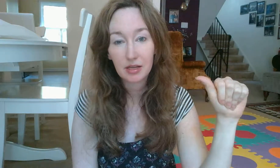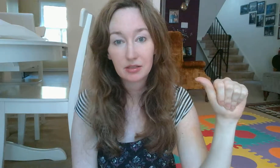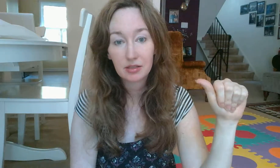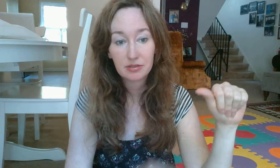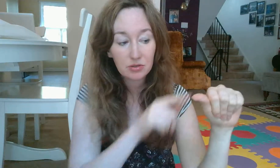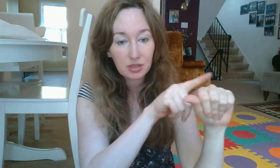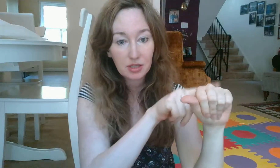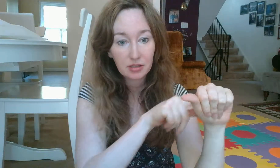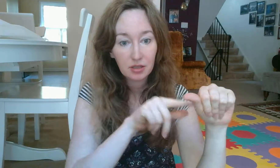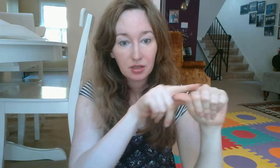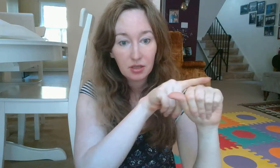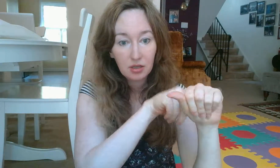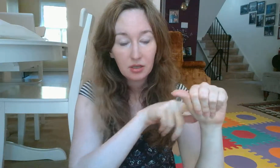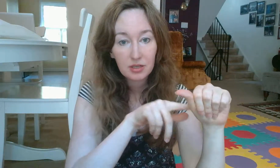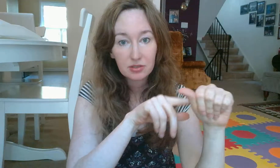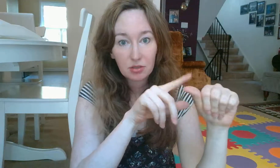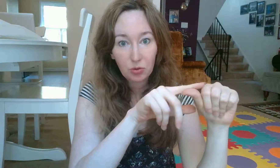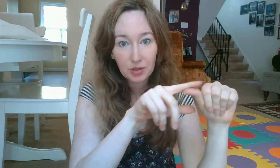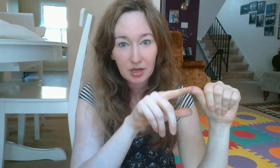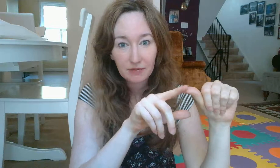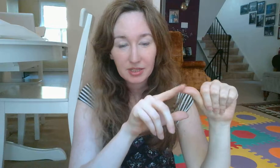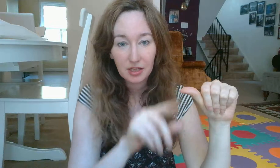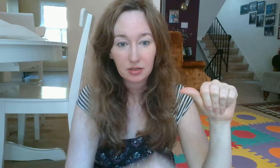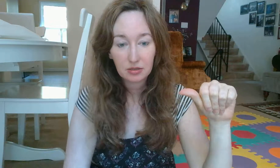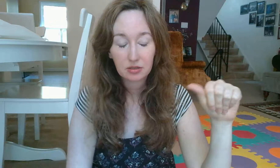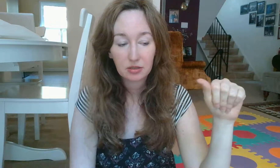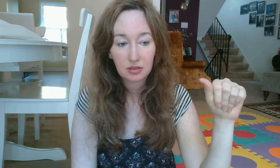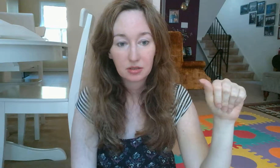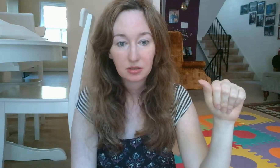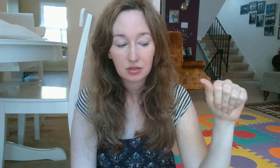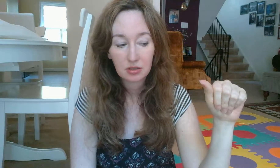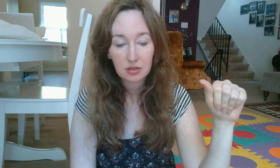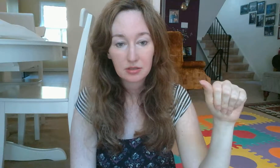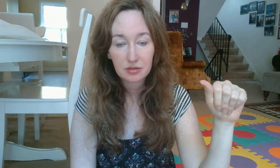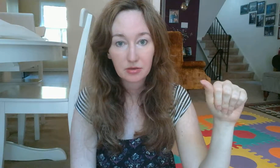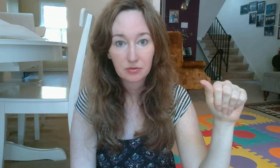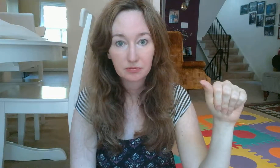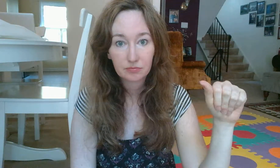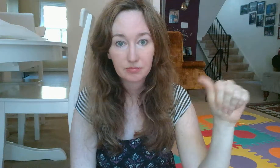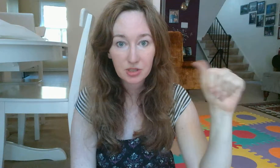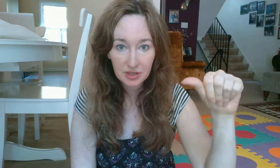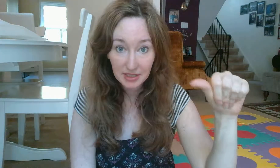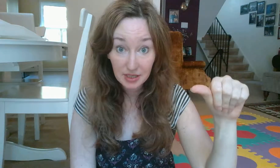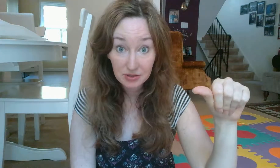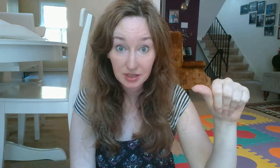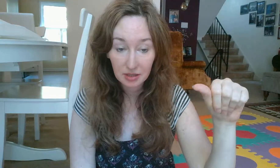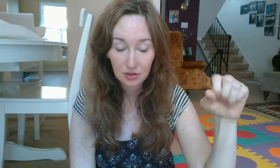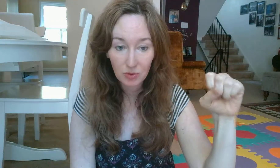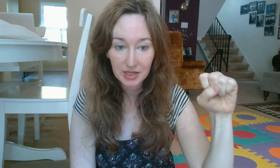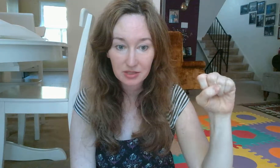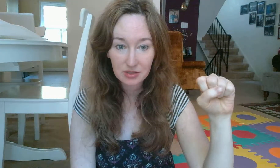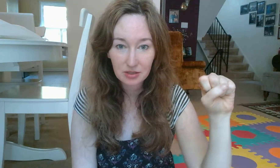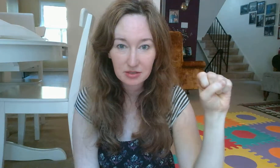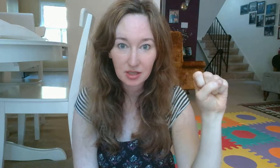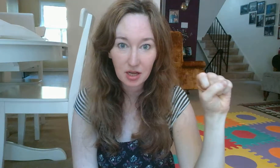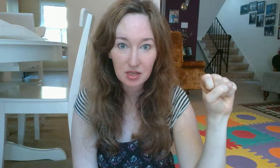A, it's usually a circle with kind of a tail. So make sure that tail's there, otherwise it just looks like an